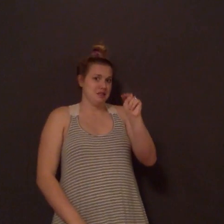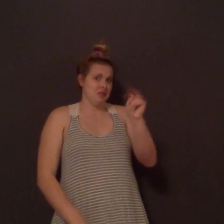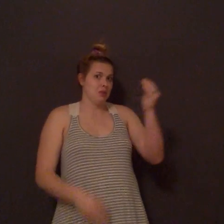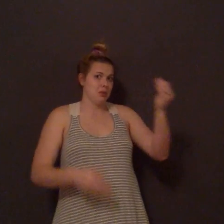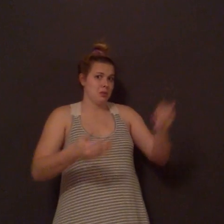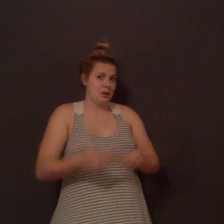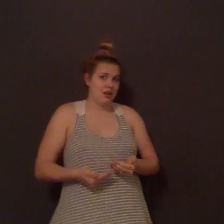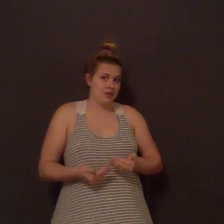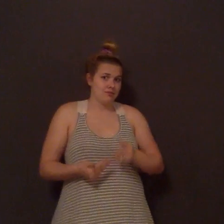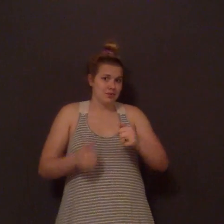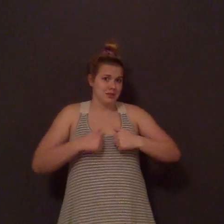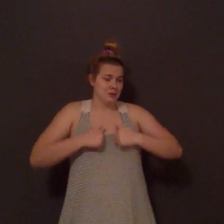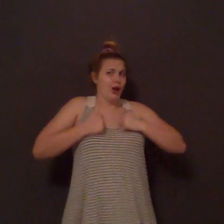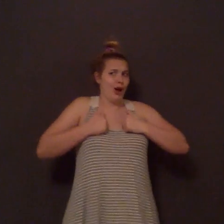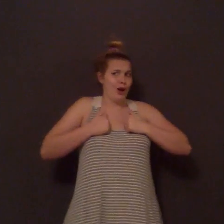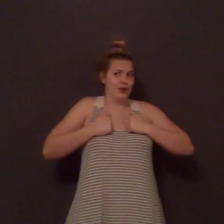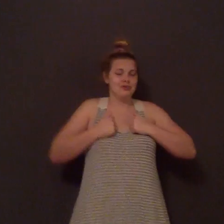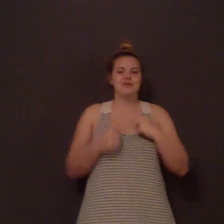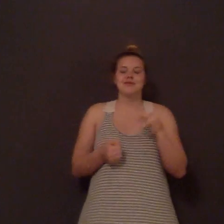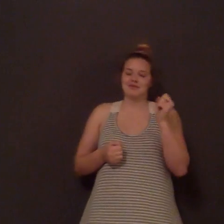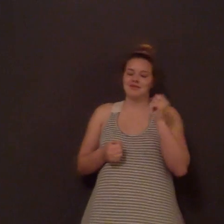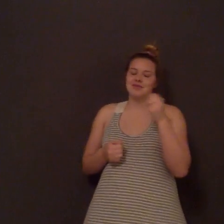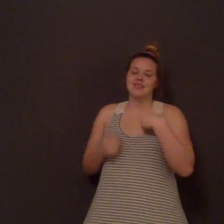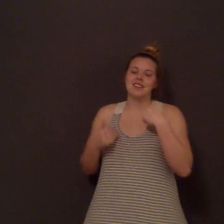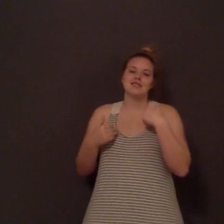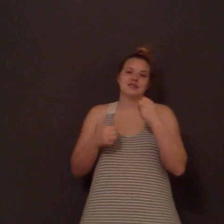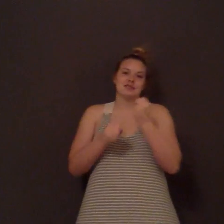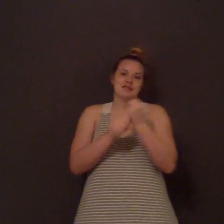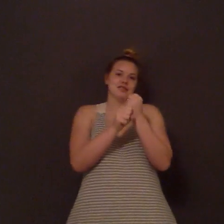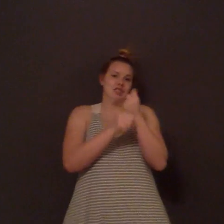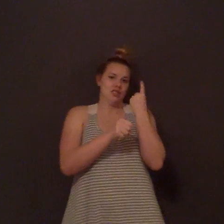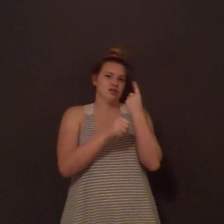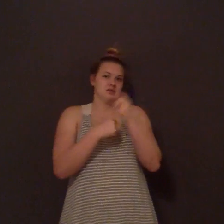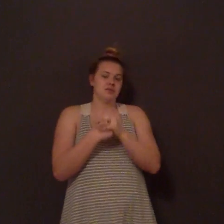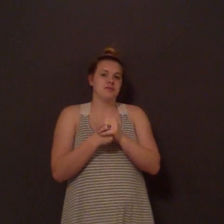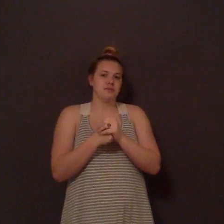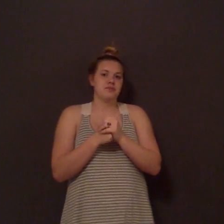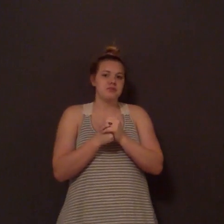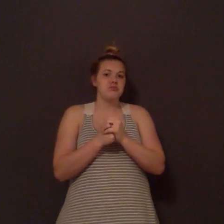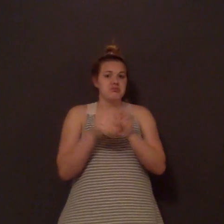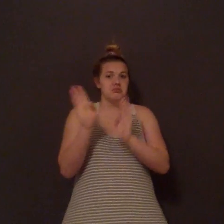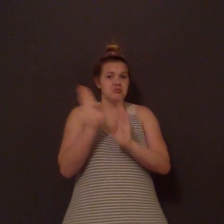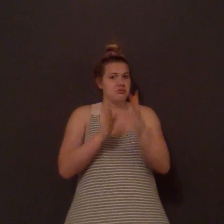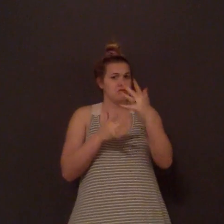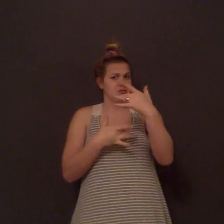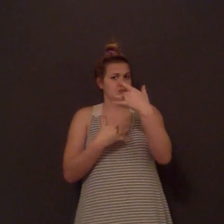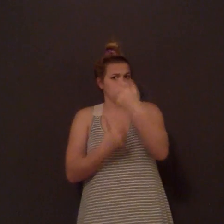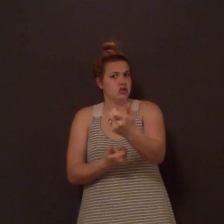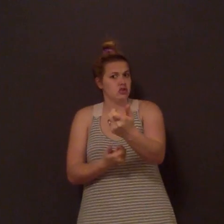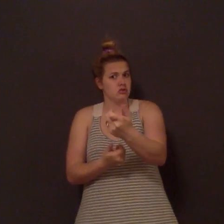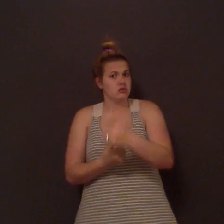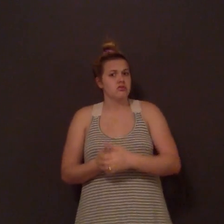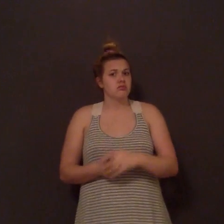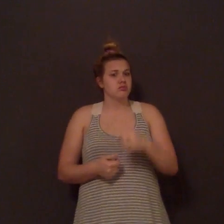everybody alive? That's right. Yeah, I had him last year. He's a fun guy. You know, he made biology really interesting, and I hate biology. I'll look forward to it then.